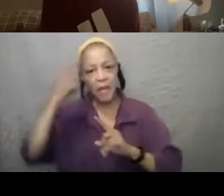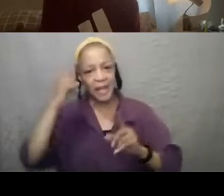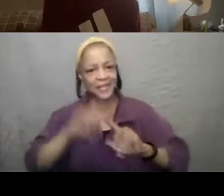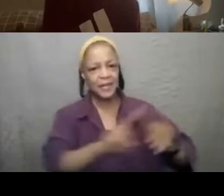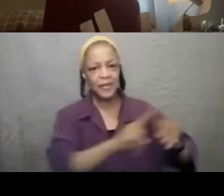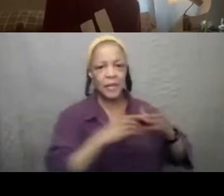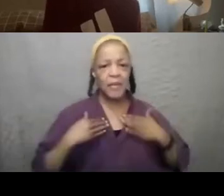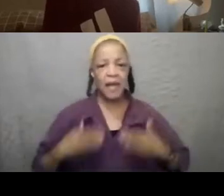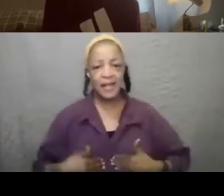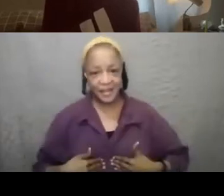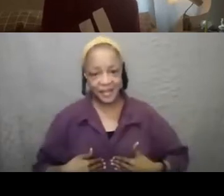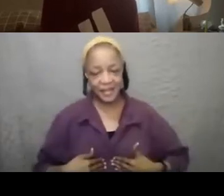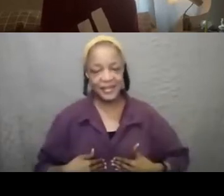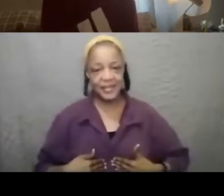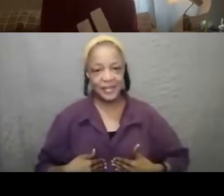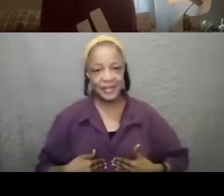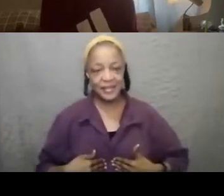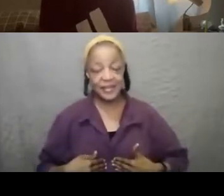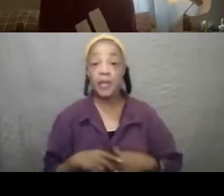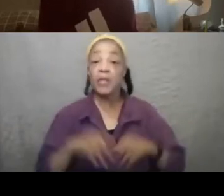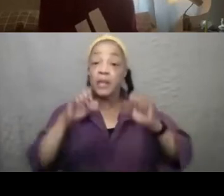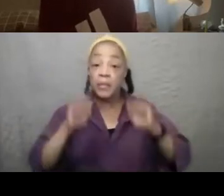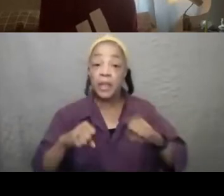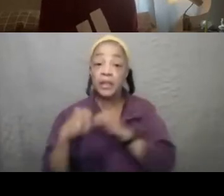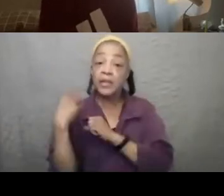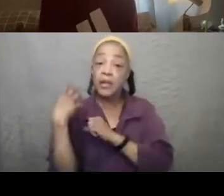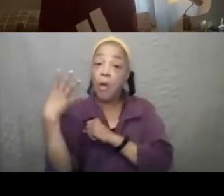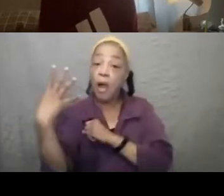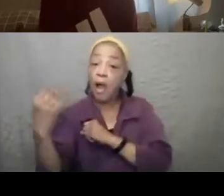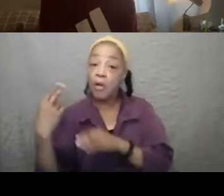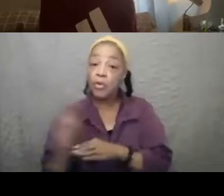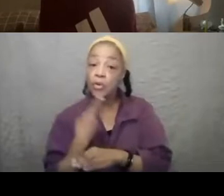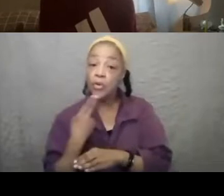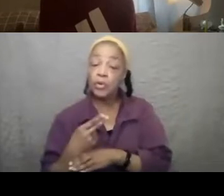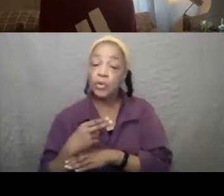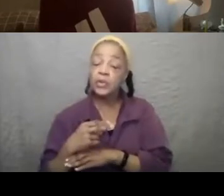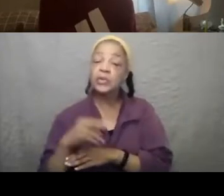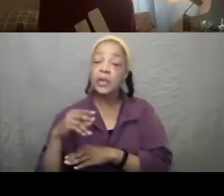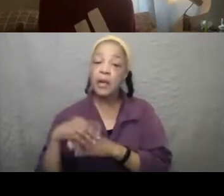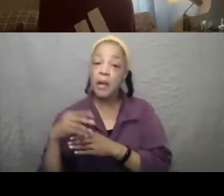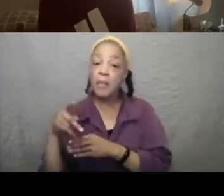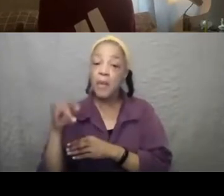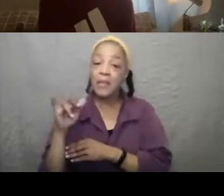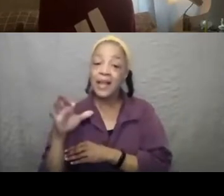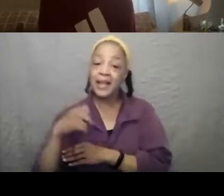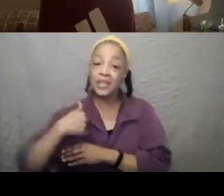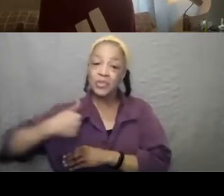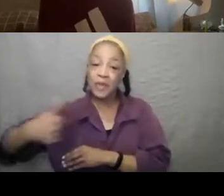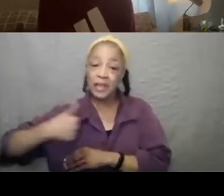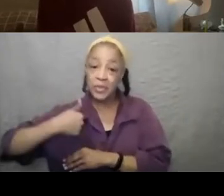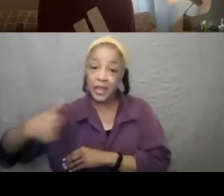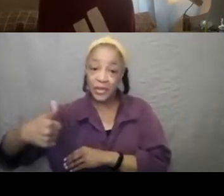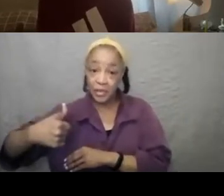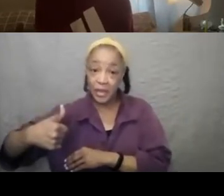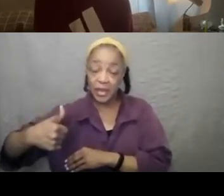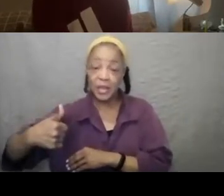The ability to go out and access public transportation, to access public buildings